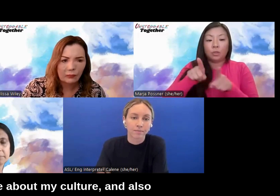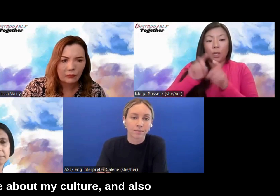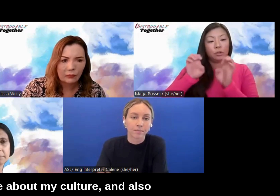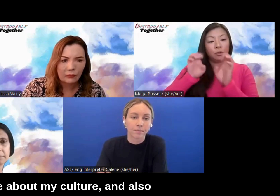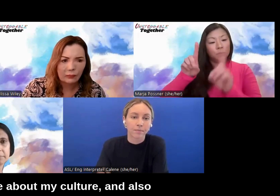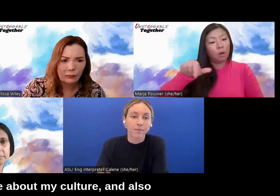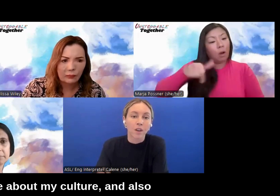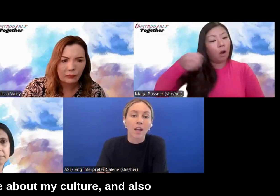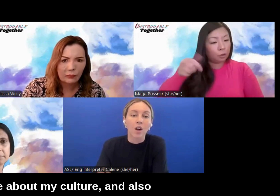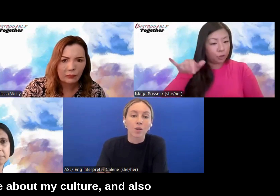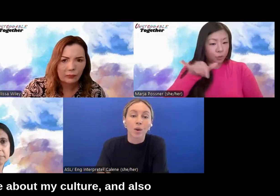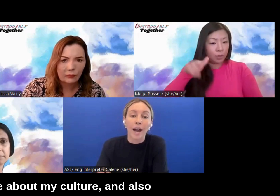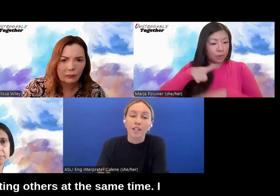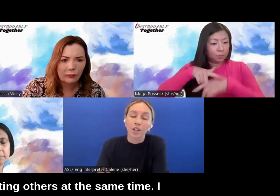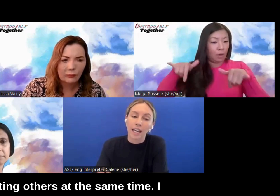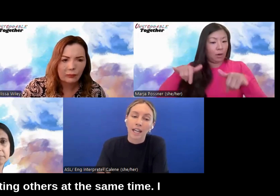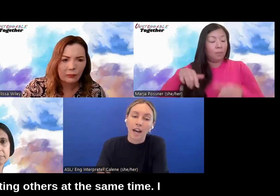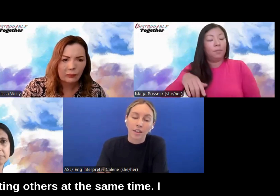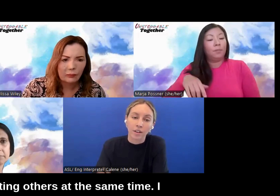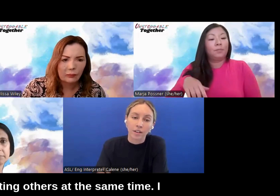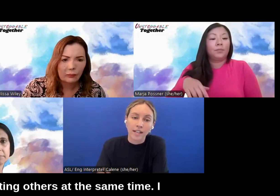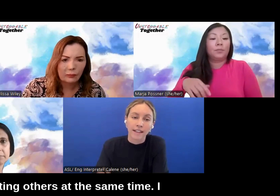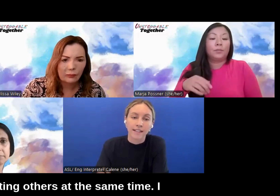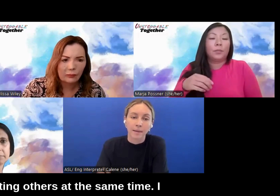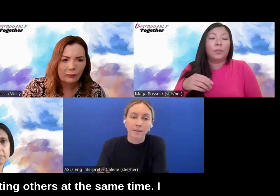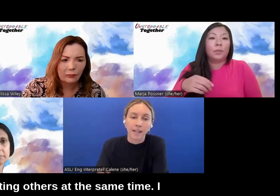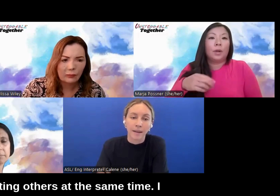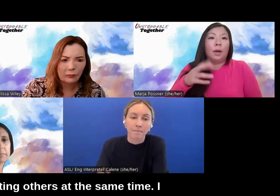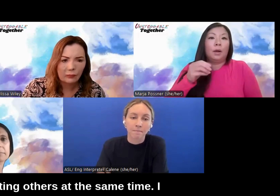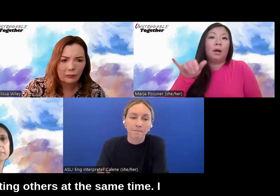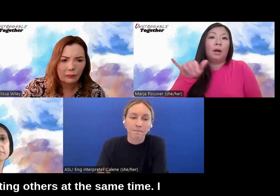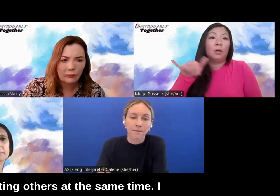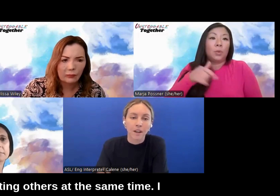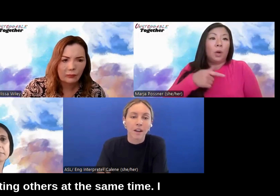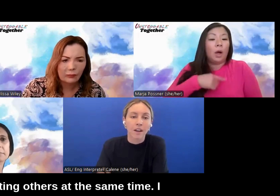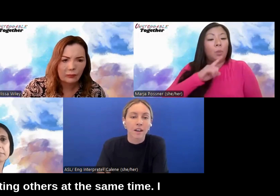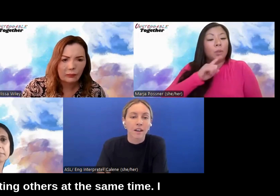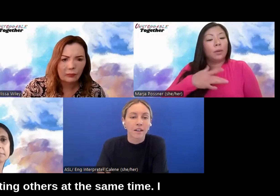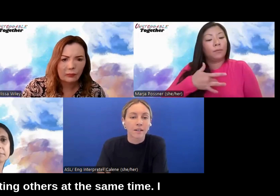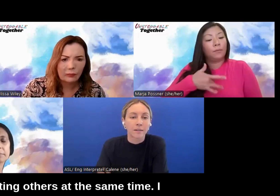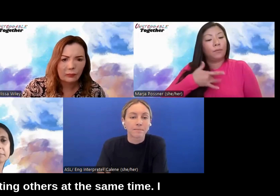culture and also educating others at the same time.